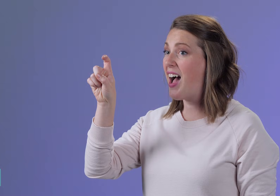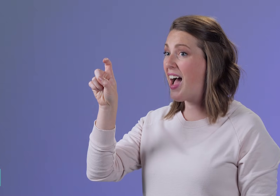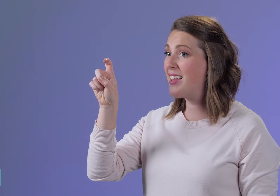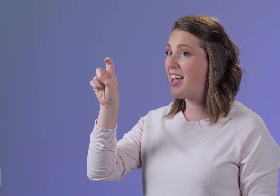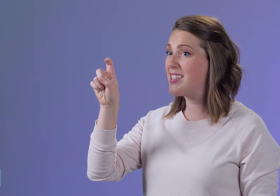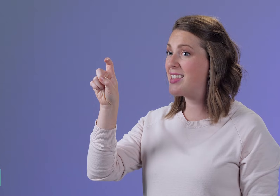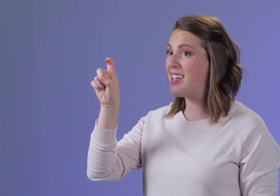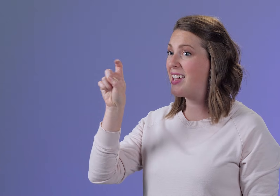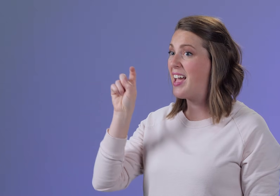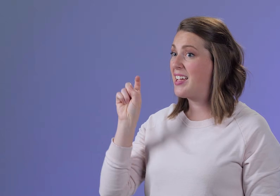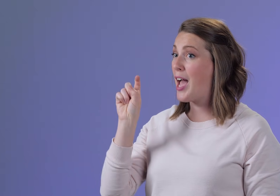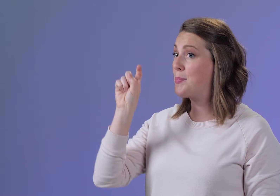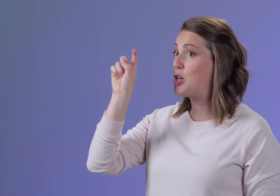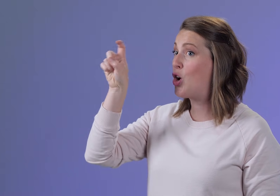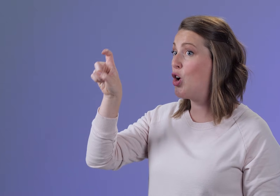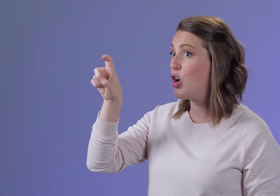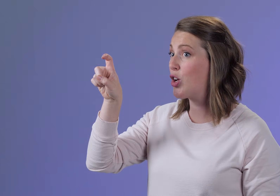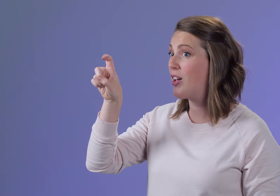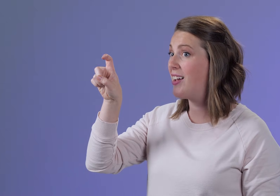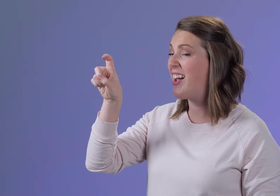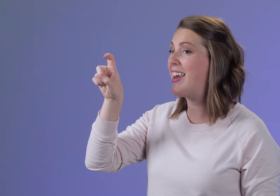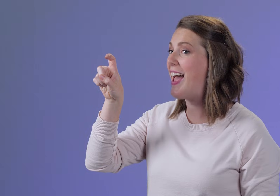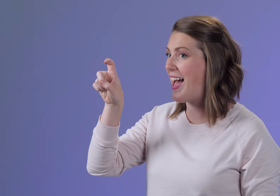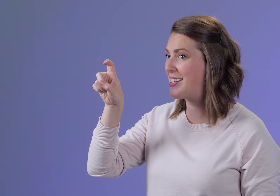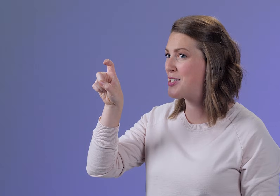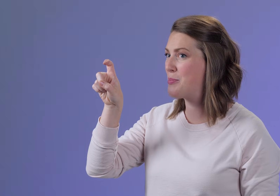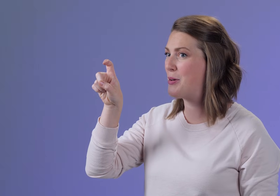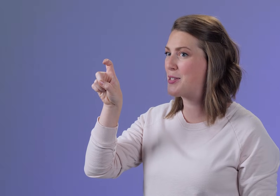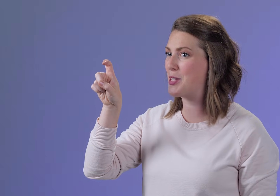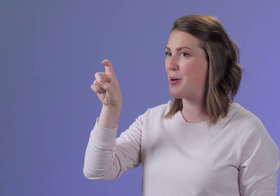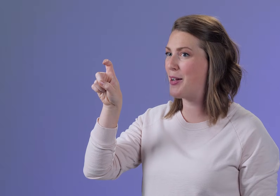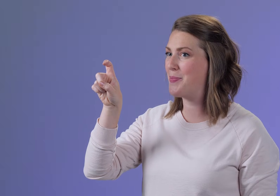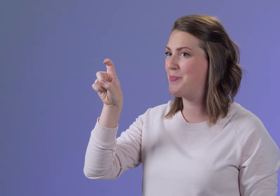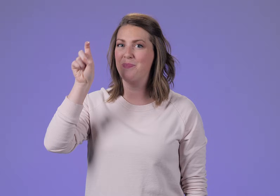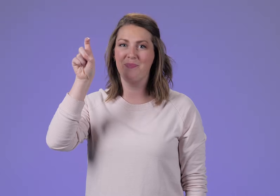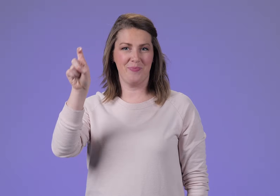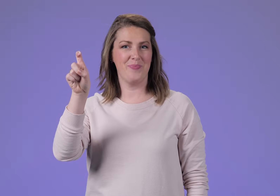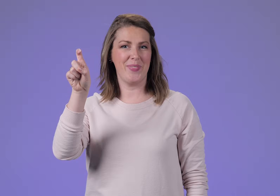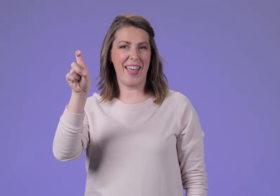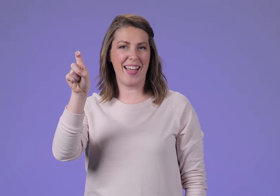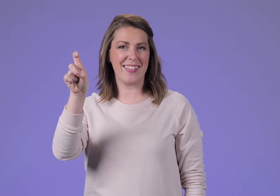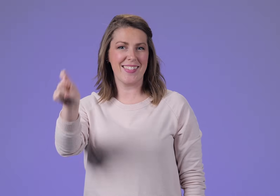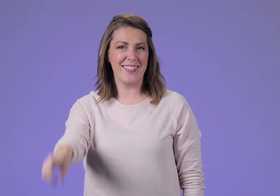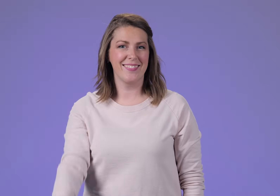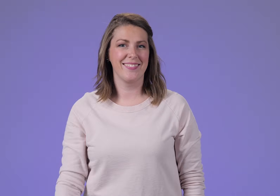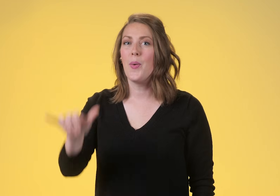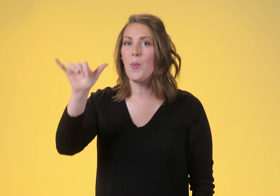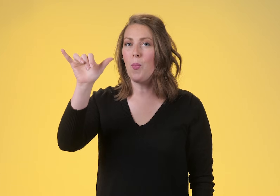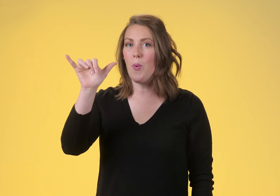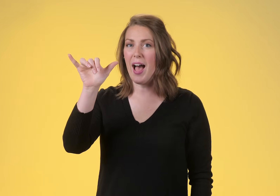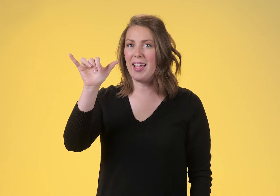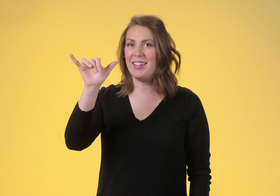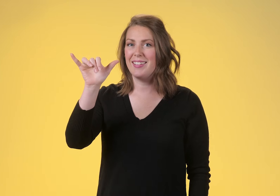I like to think Captain Hook and X marks the spot. X. Y.